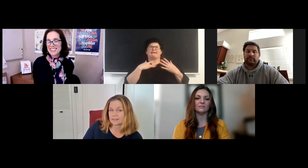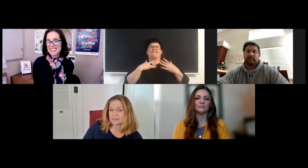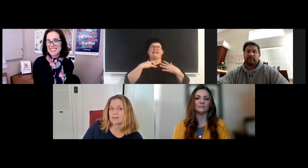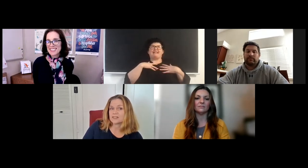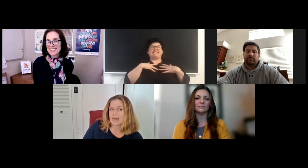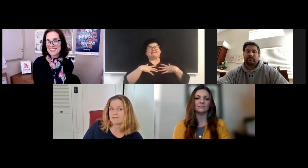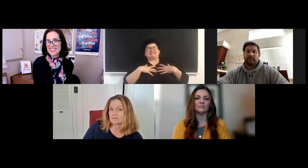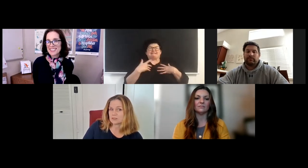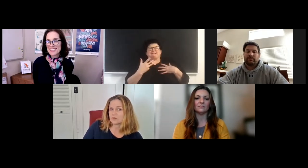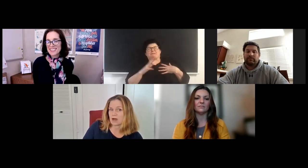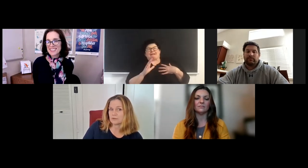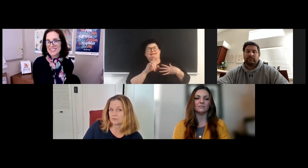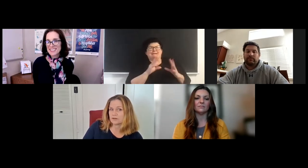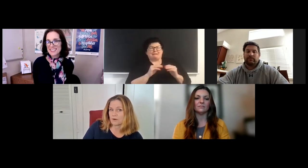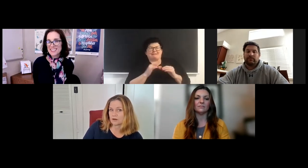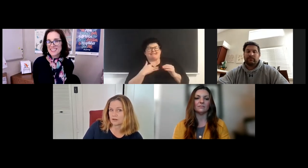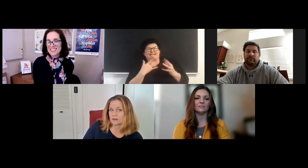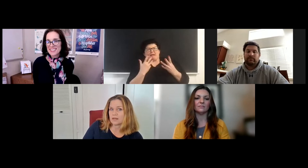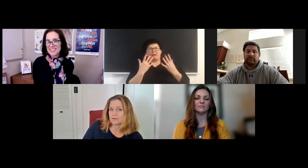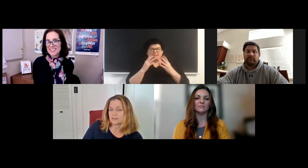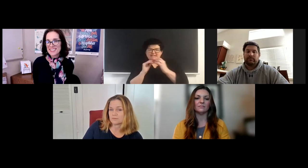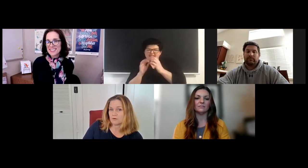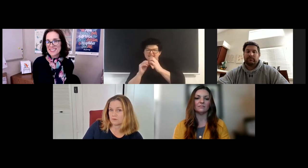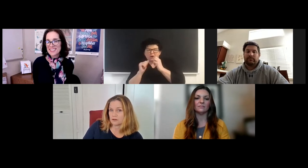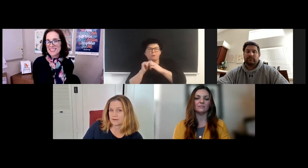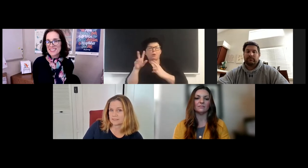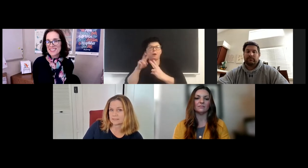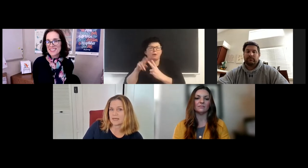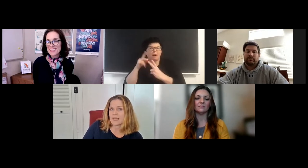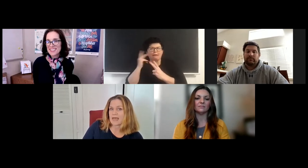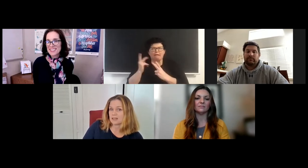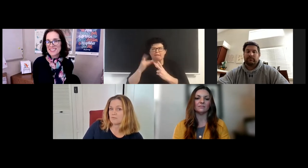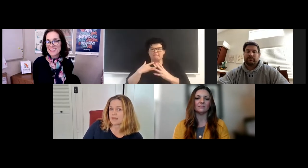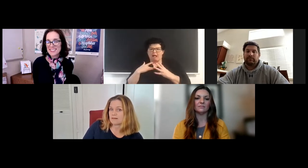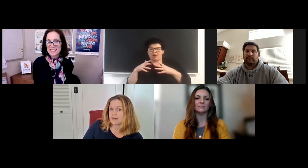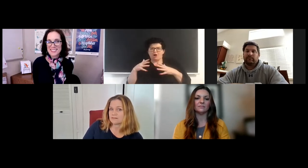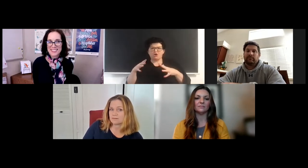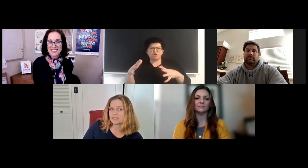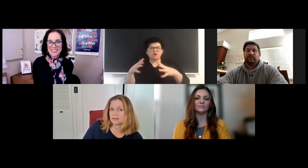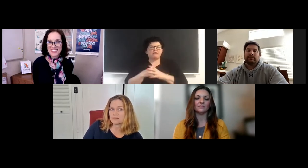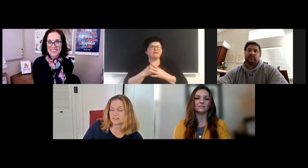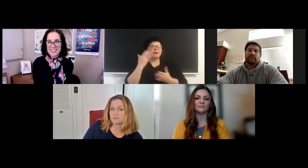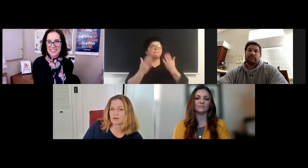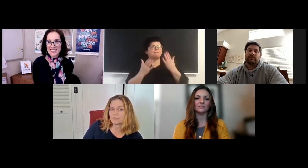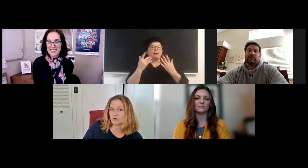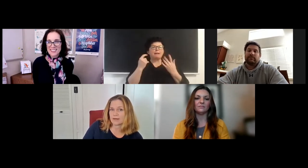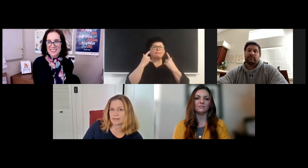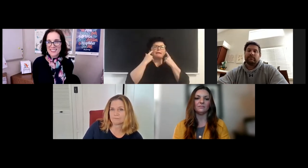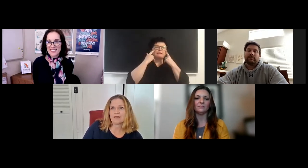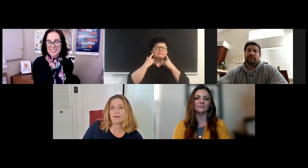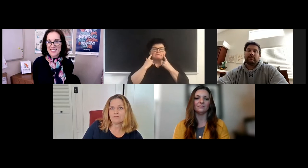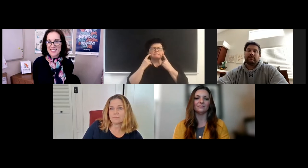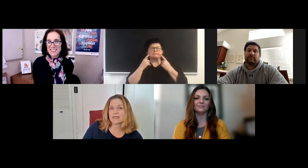bit, to have some squabbles with your partner because you're both nervous, and you may even have some tears in a private